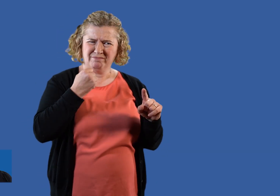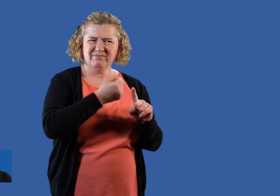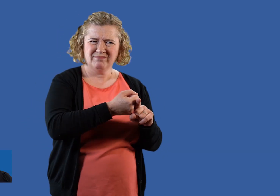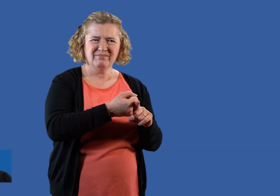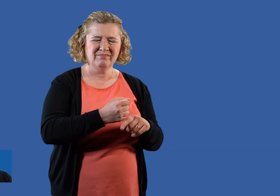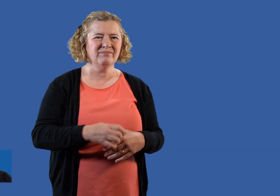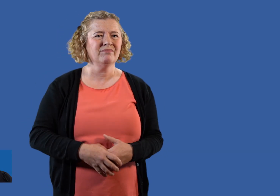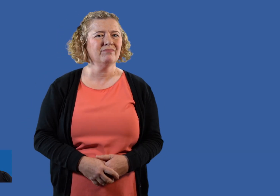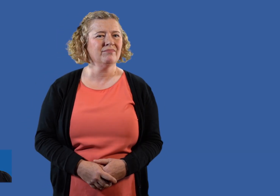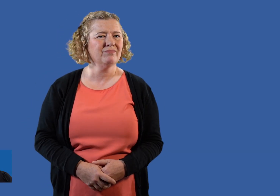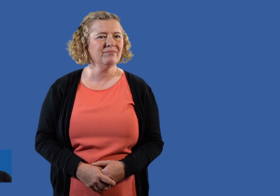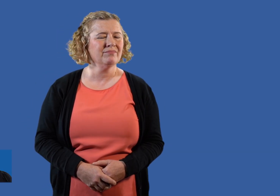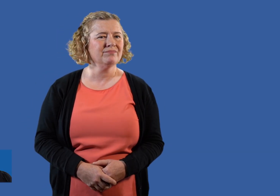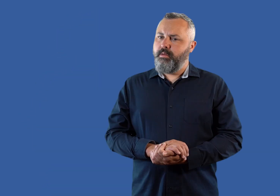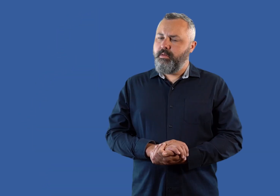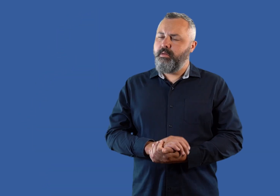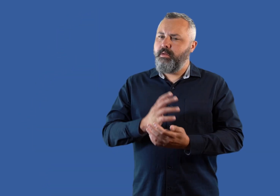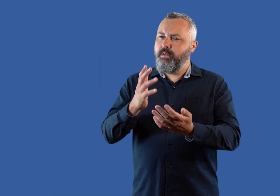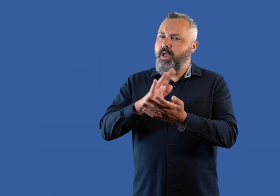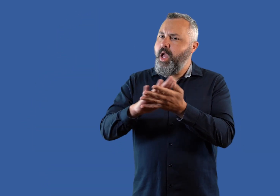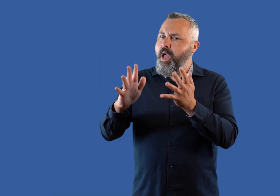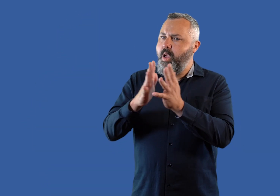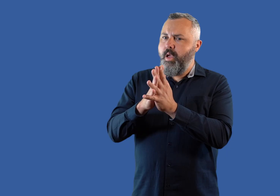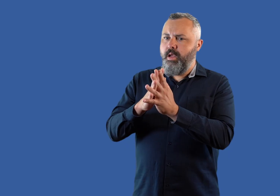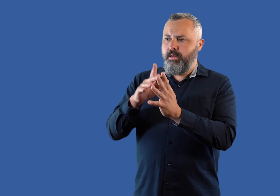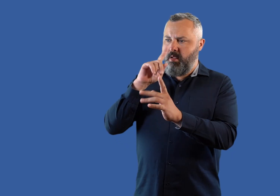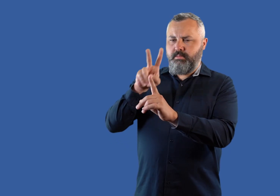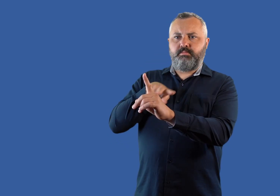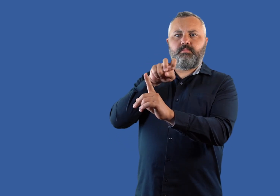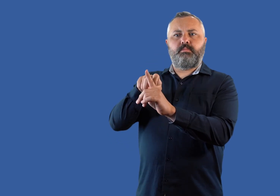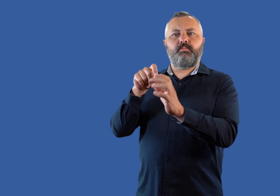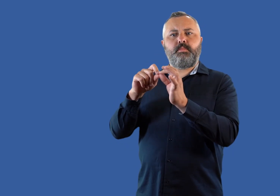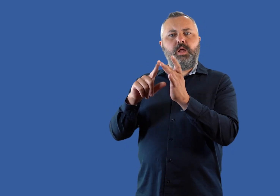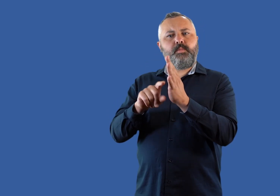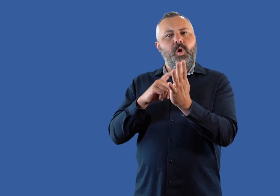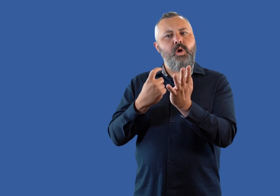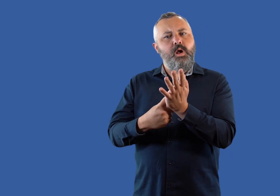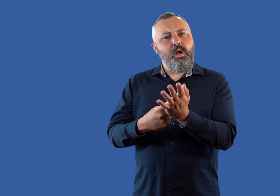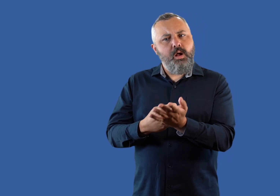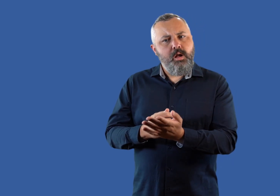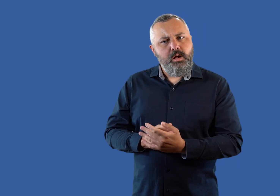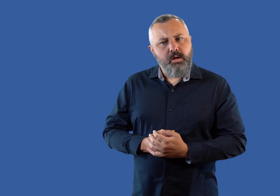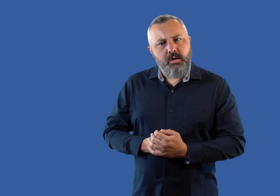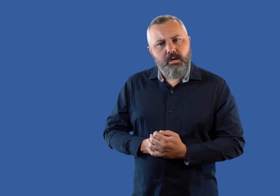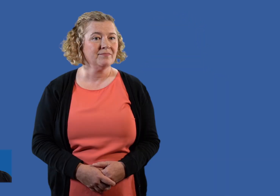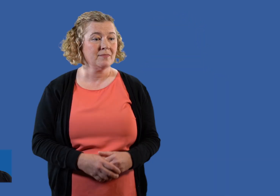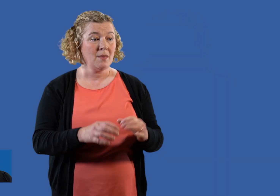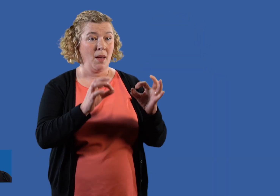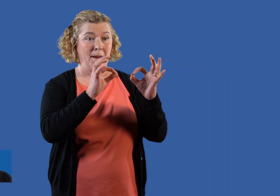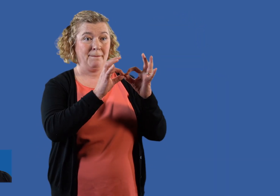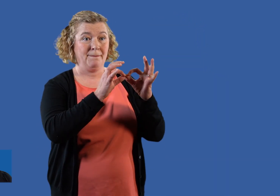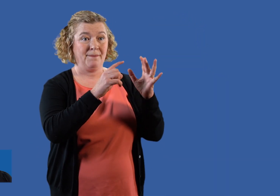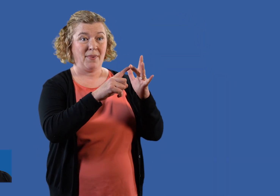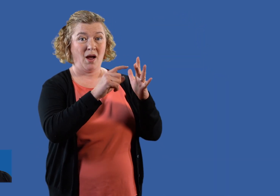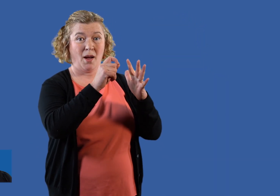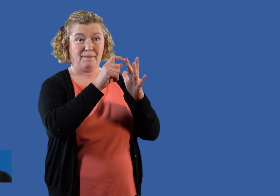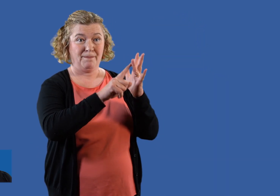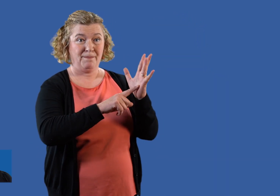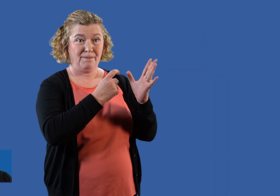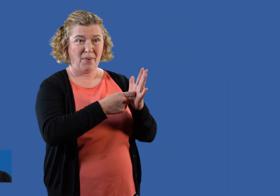continue to impact on their quality of life. So how is bipolar diagnosed? Well, the old name to